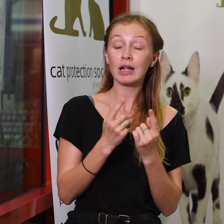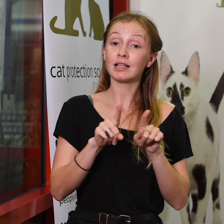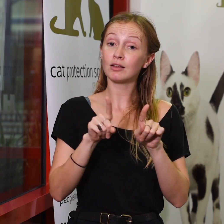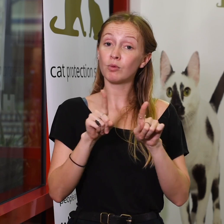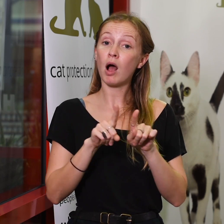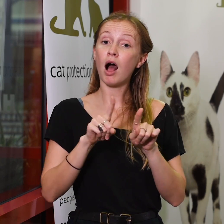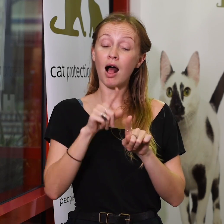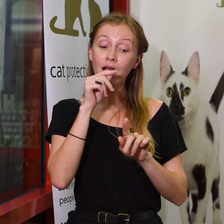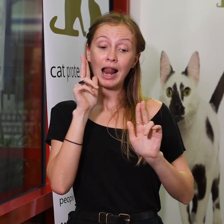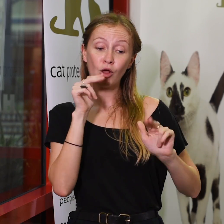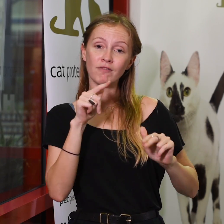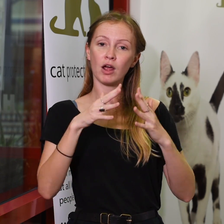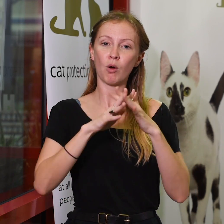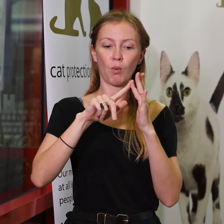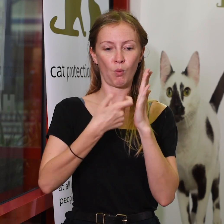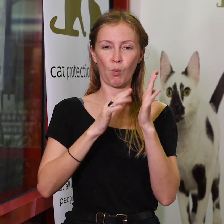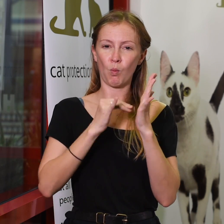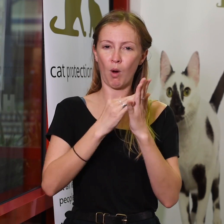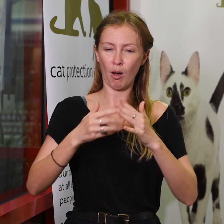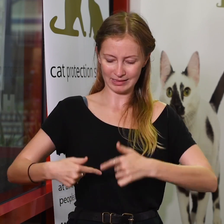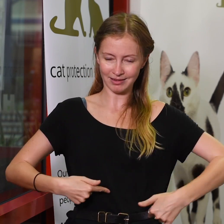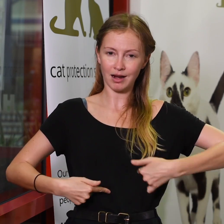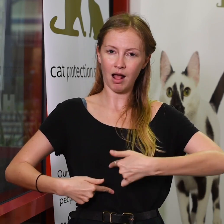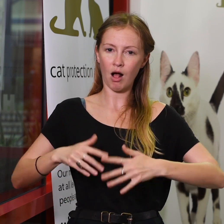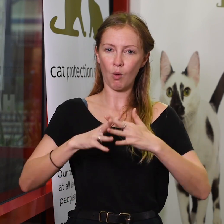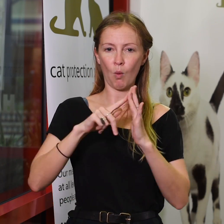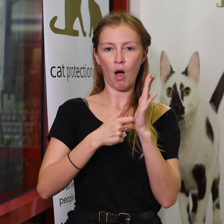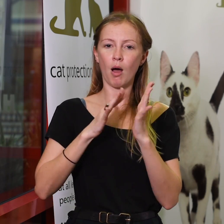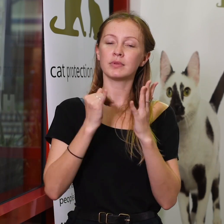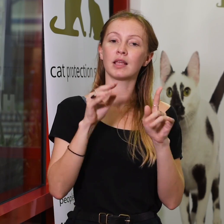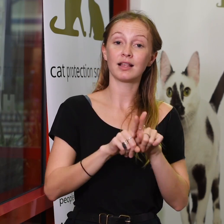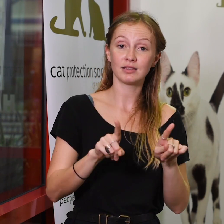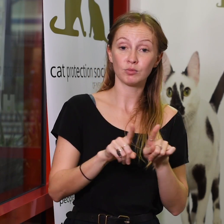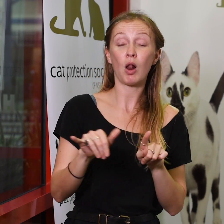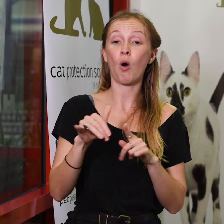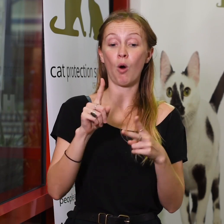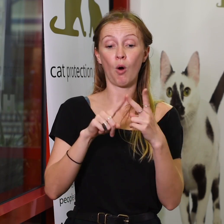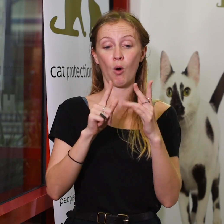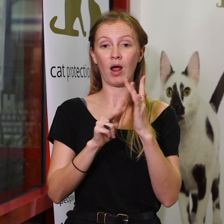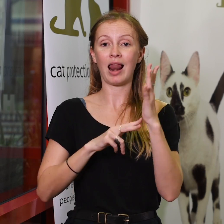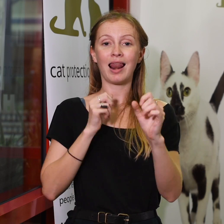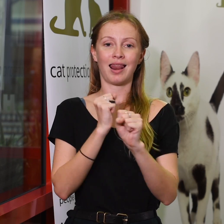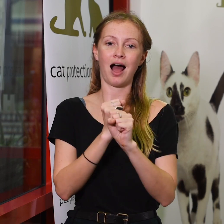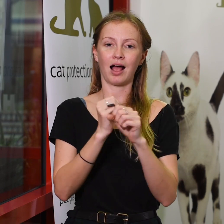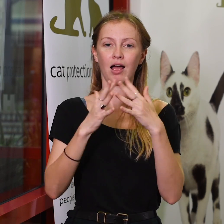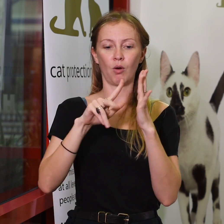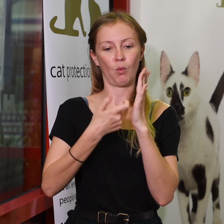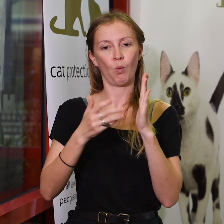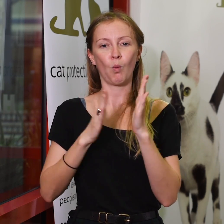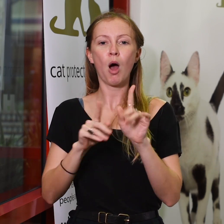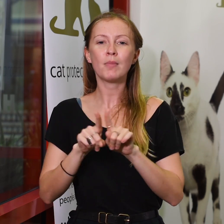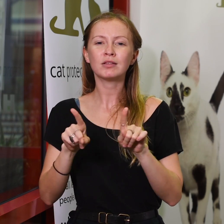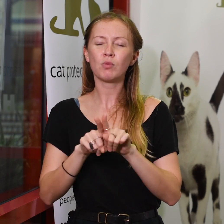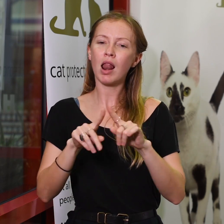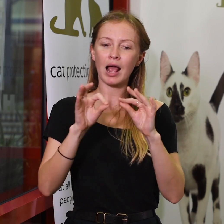treat worms, intestinal worms, and they'll also treat lungworm as well. So products like